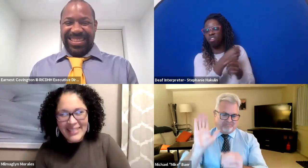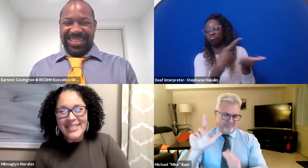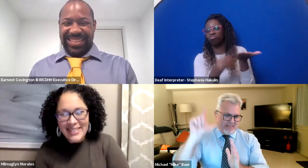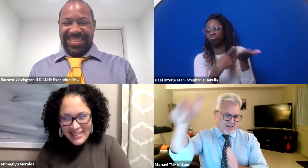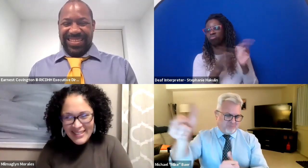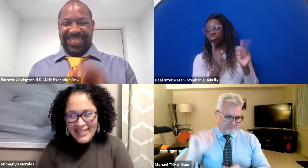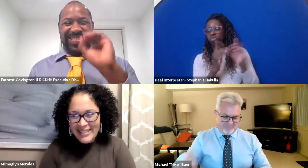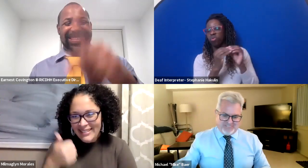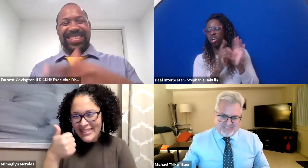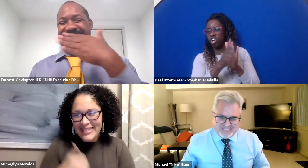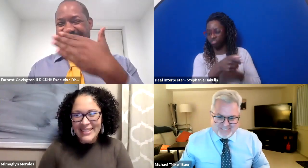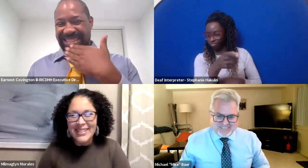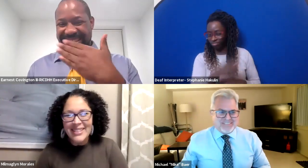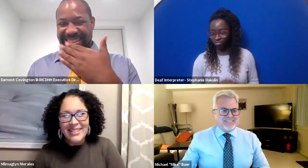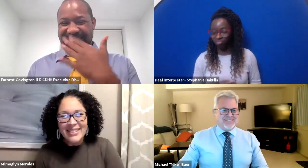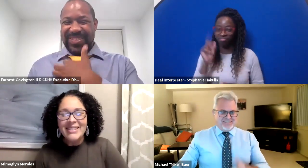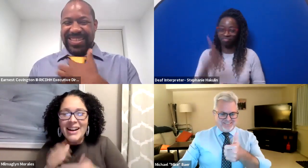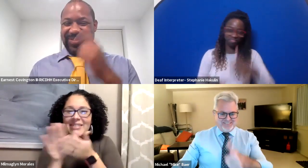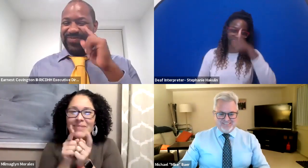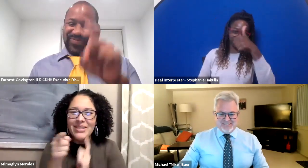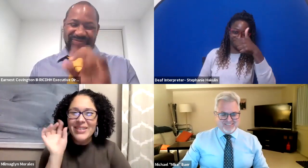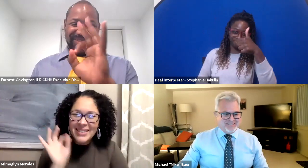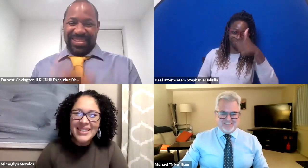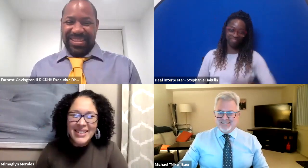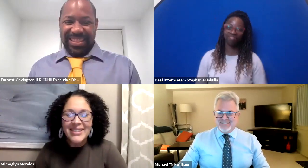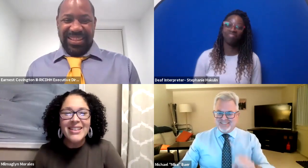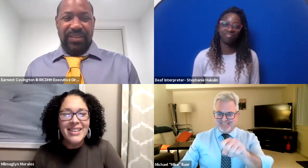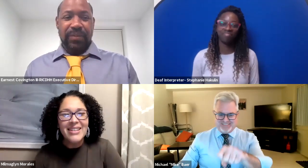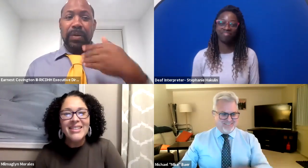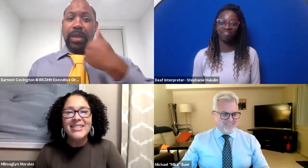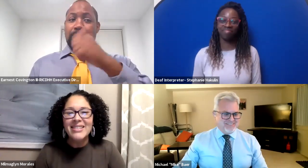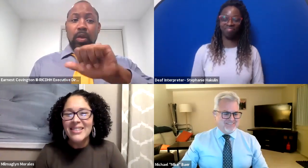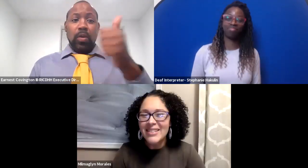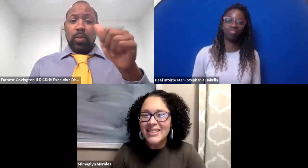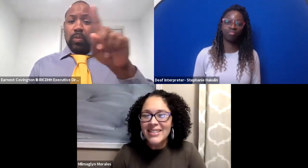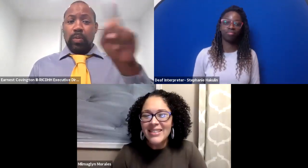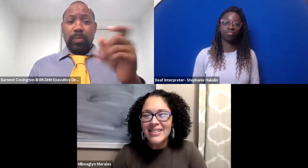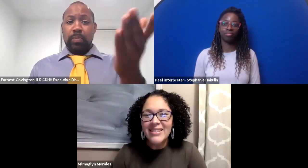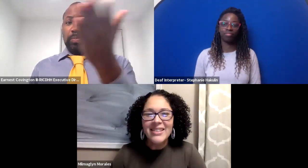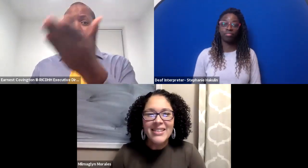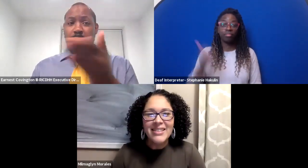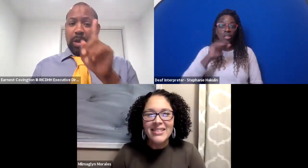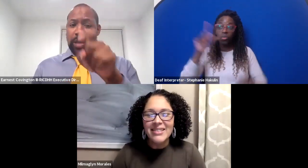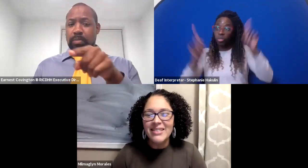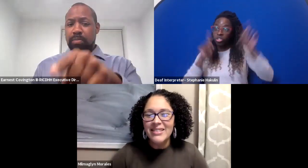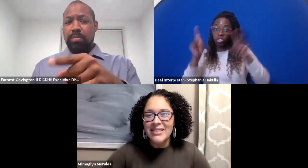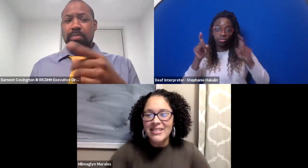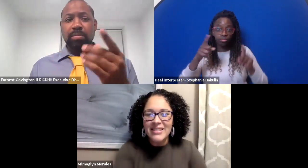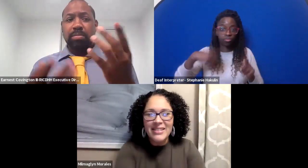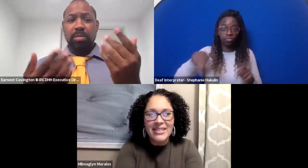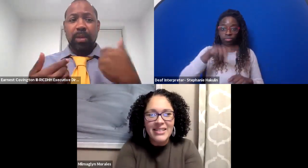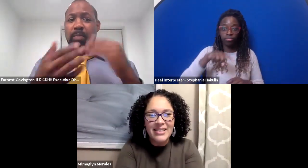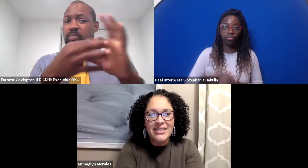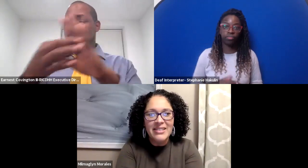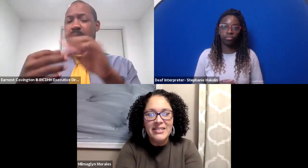Yes, we'll have coffee sometime and talk about this in person later. For sure. And nice to meet you so much, Mike. Okay, have